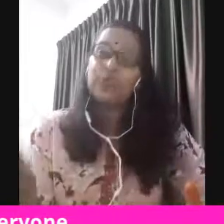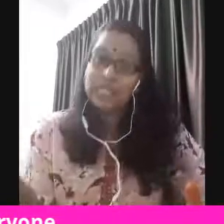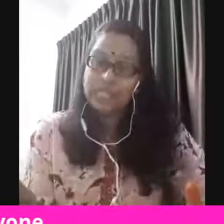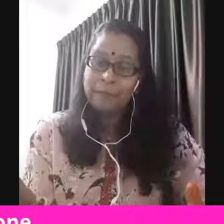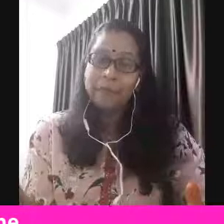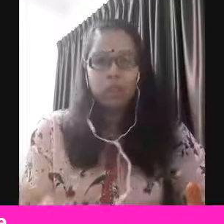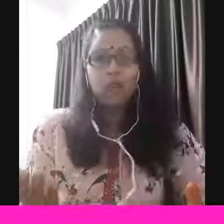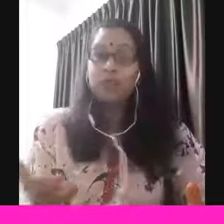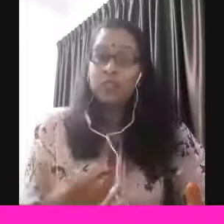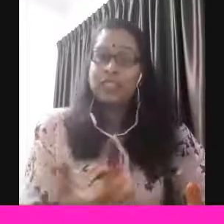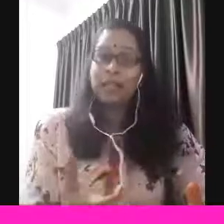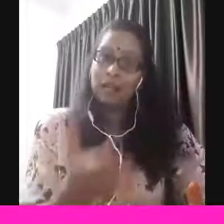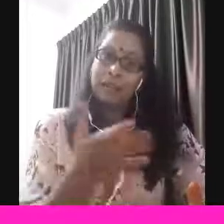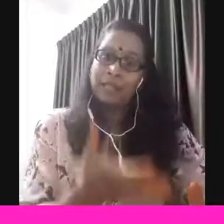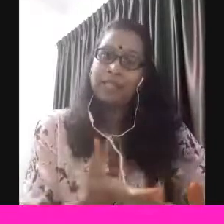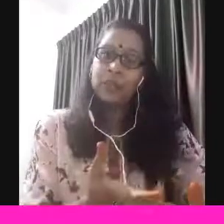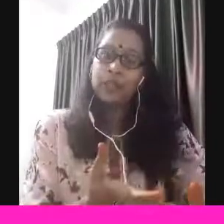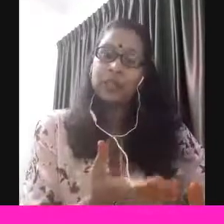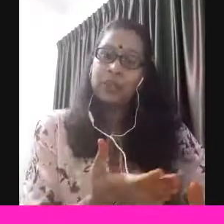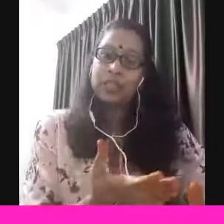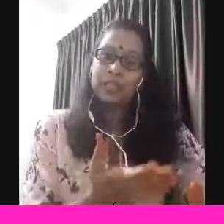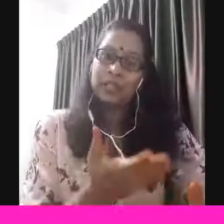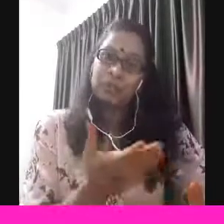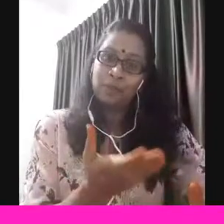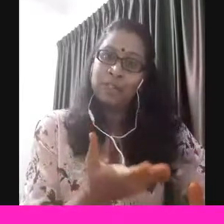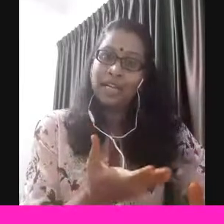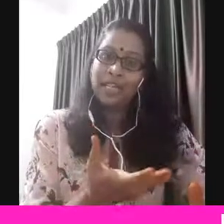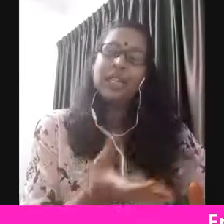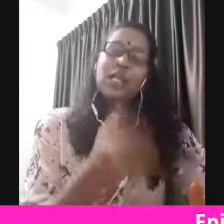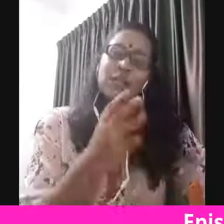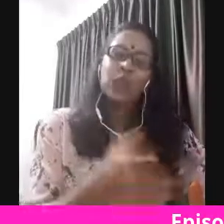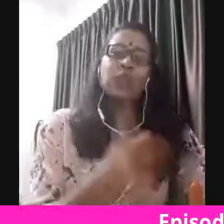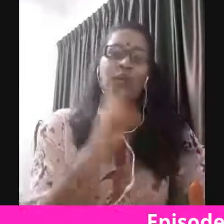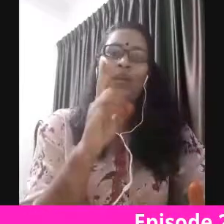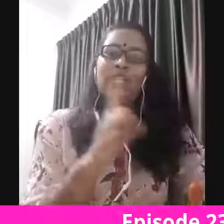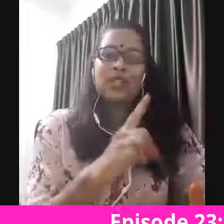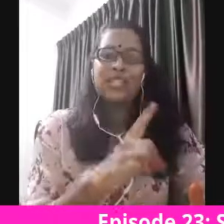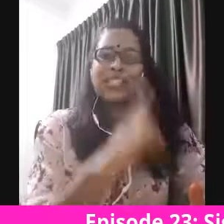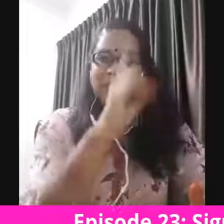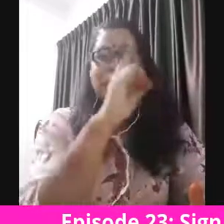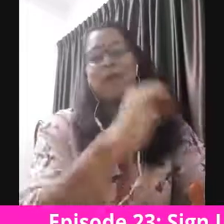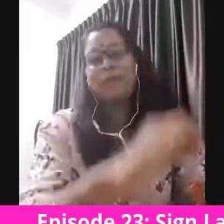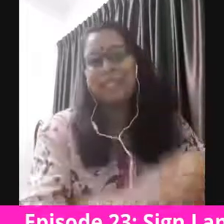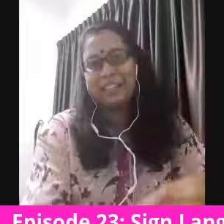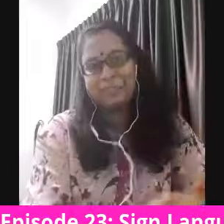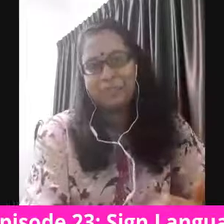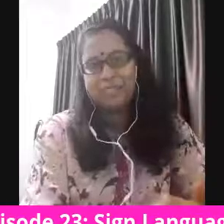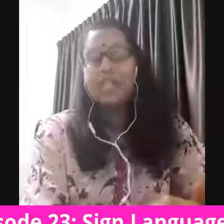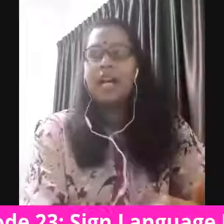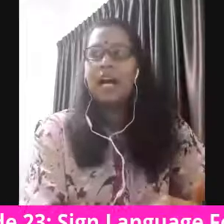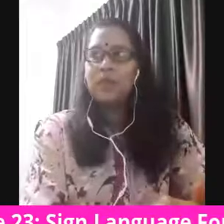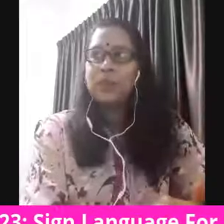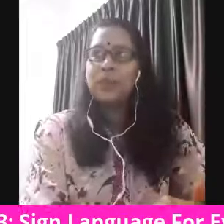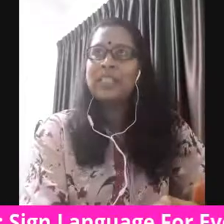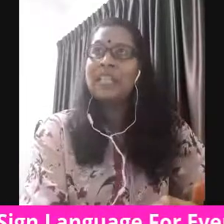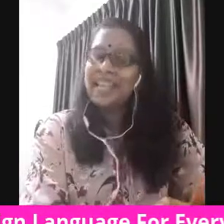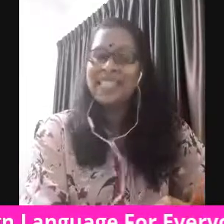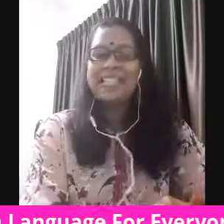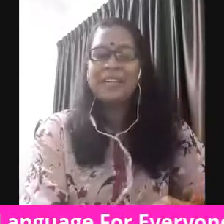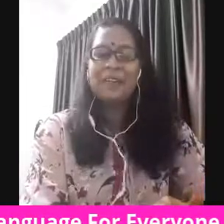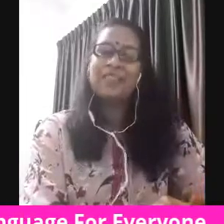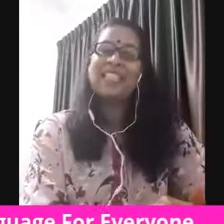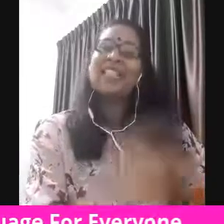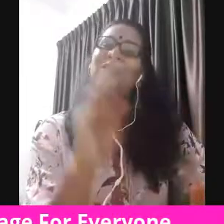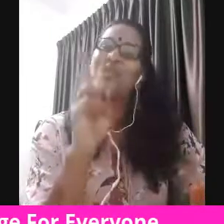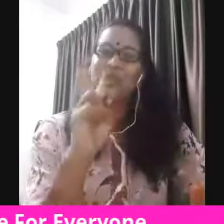to university, so of course Mm-hmm. must go to Form 6, right? So the Mm-hmm. only choice is in Pulau Pinang. Our student